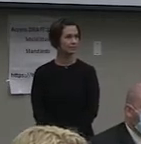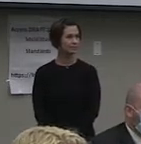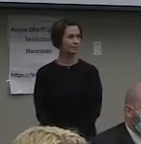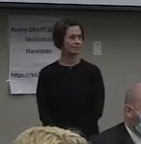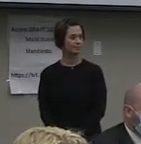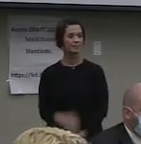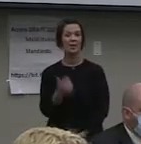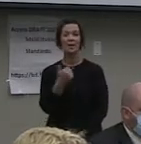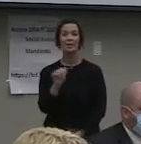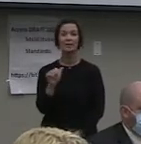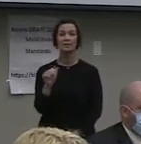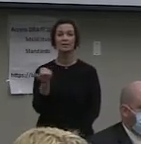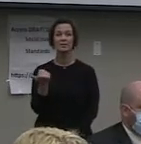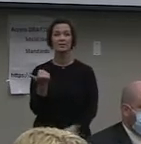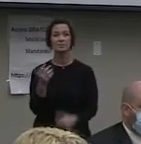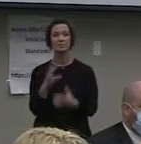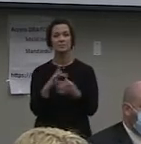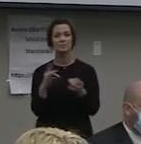Any others?